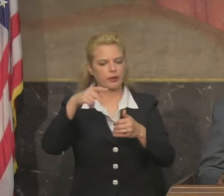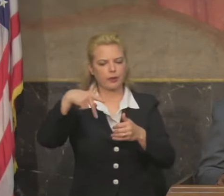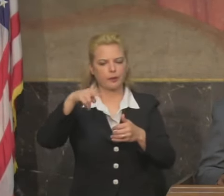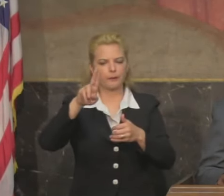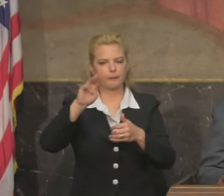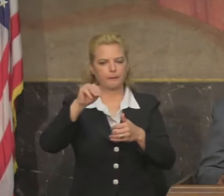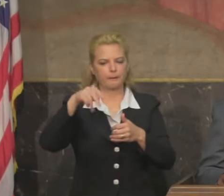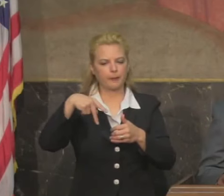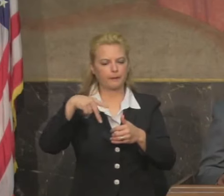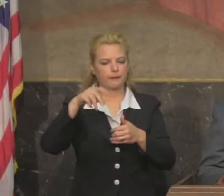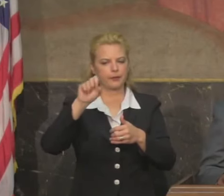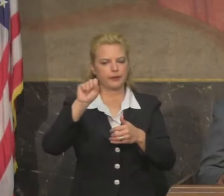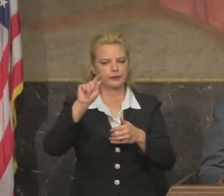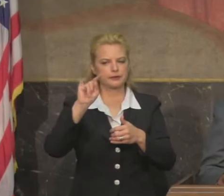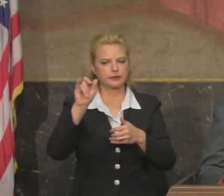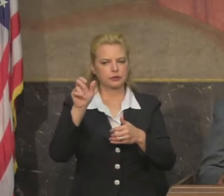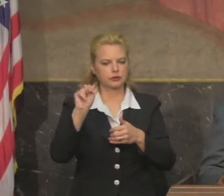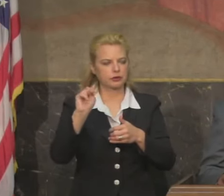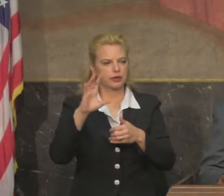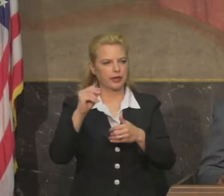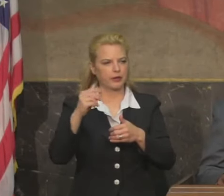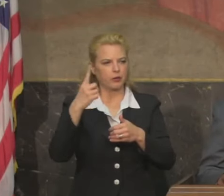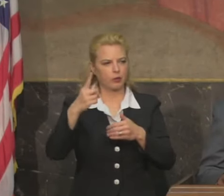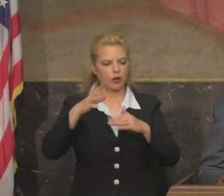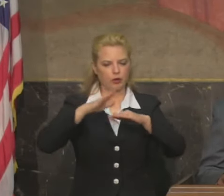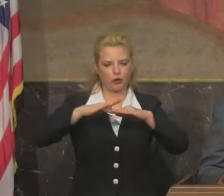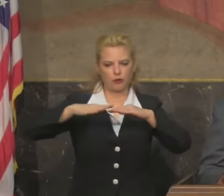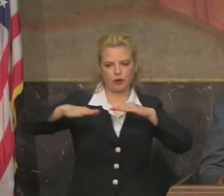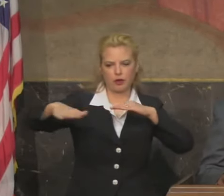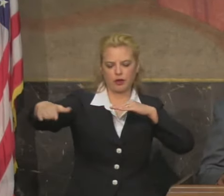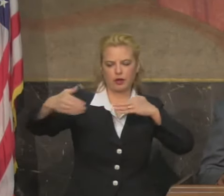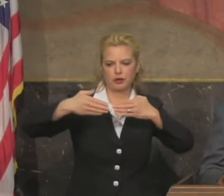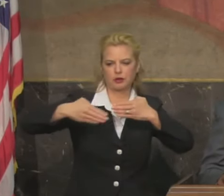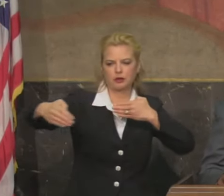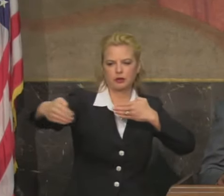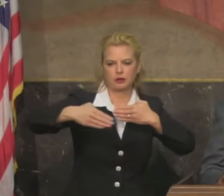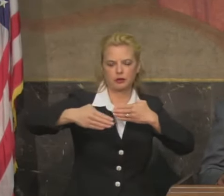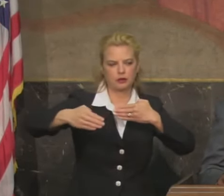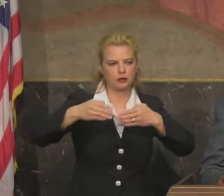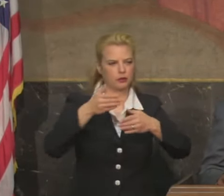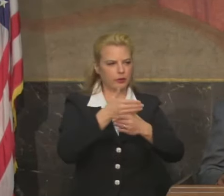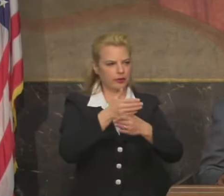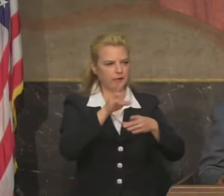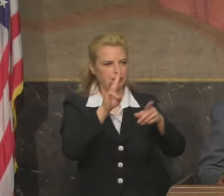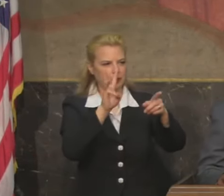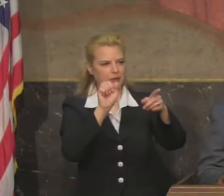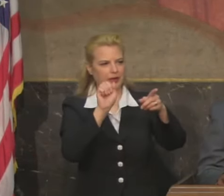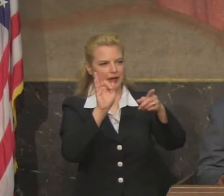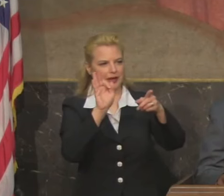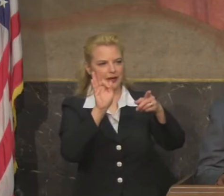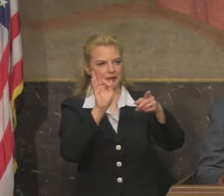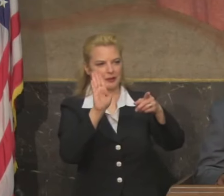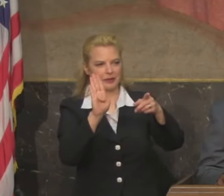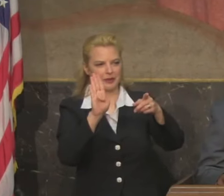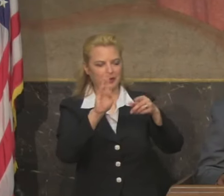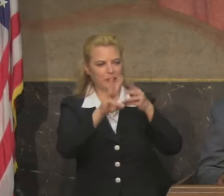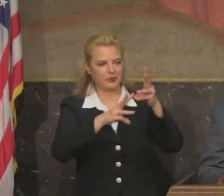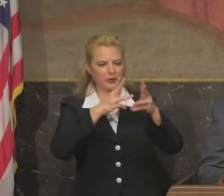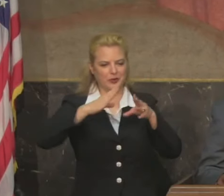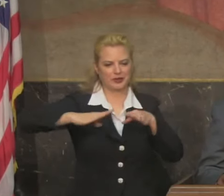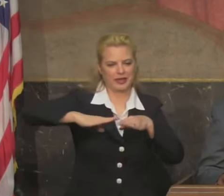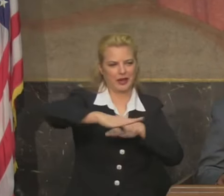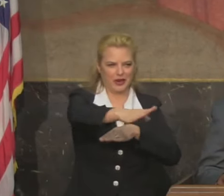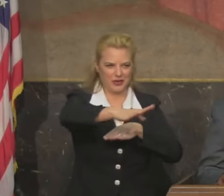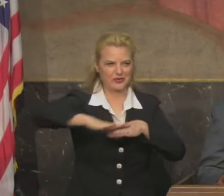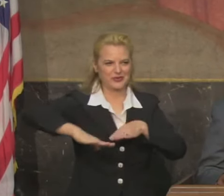station, and there's a stretch of overlay as well within the WAFB world in terms of what that